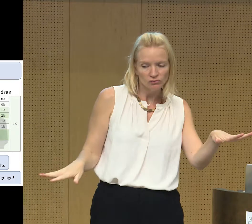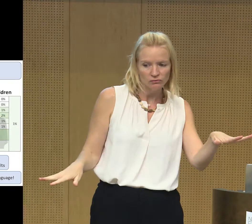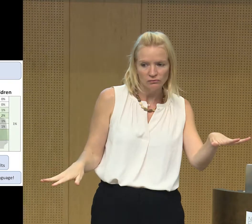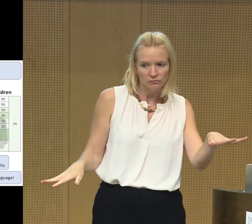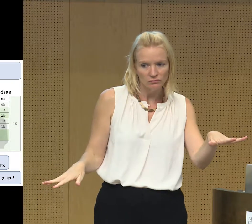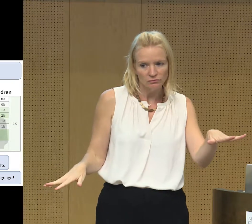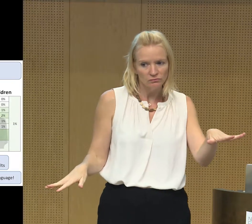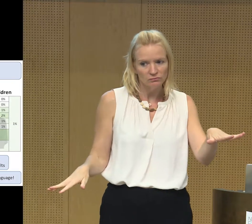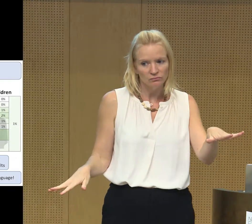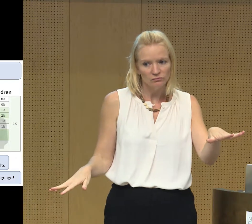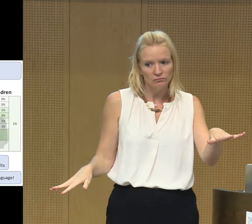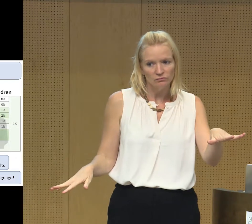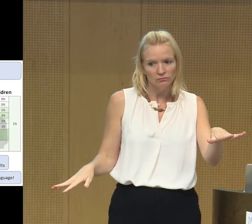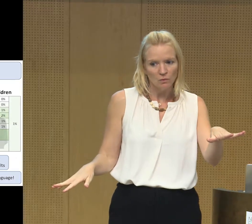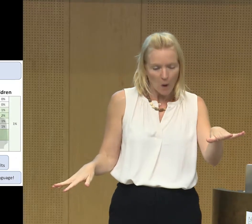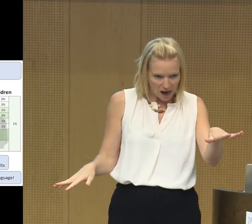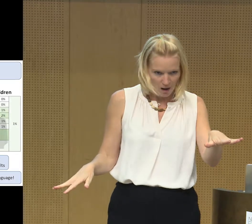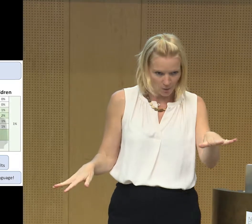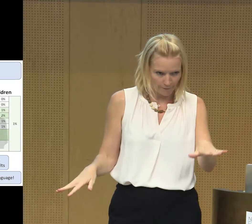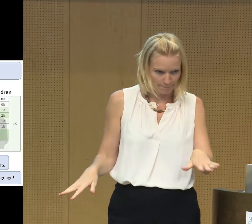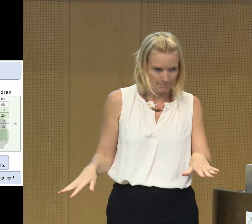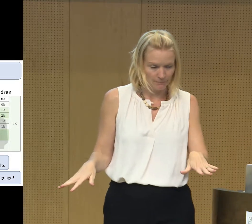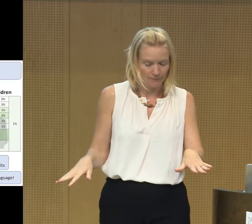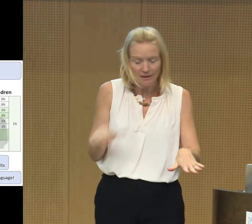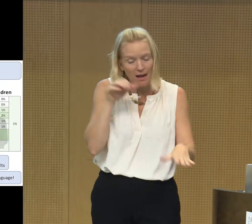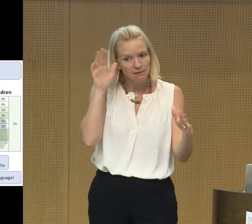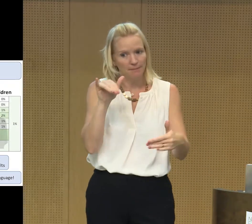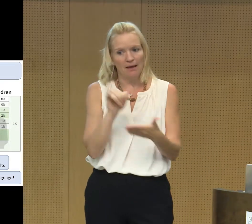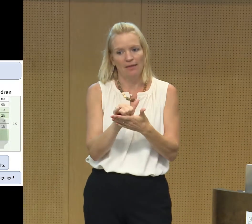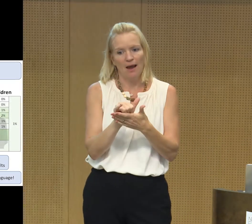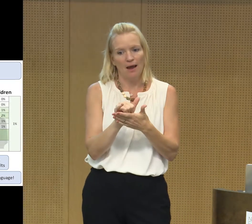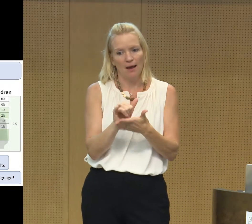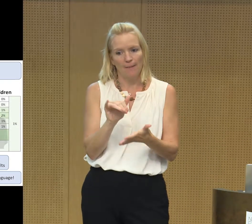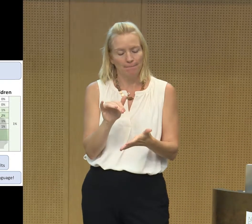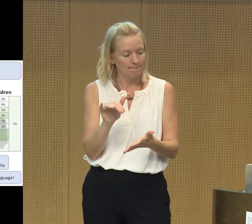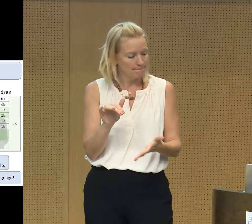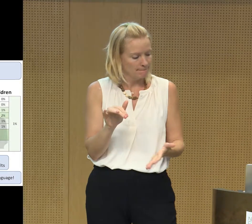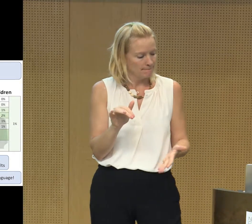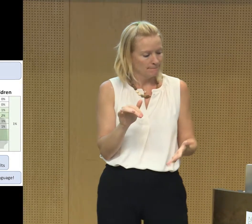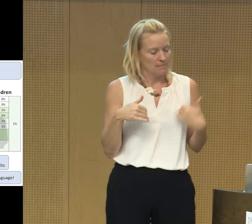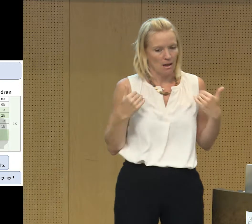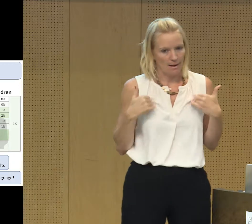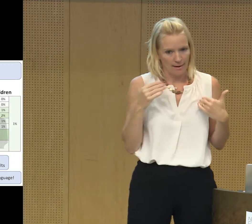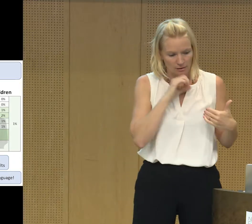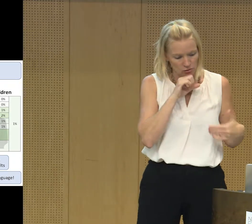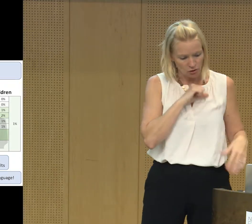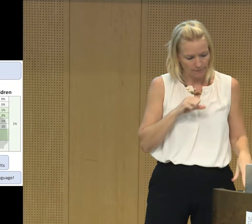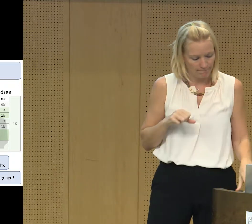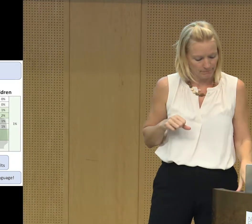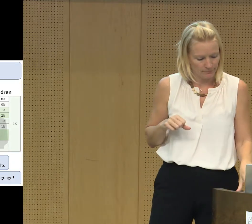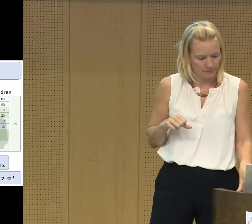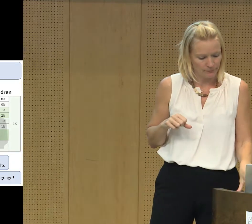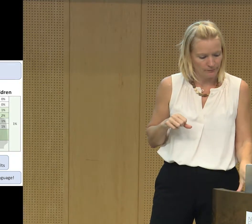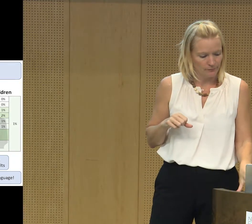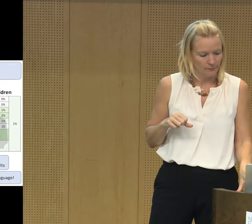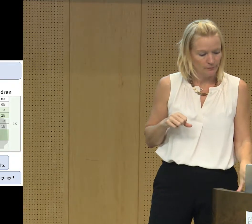very comparable to the signing adult results. They focused on the face at a very young age.